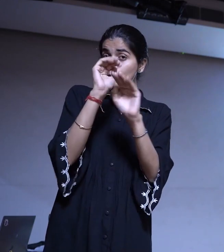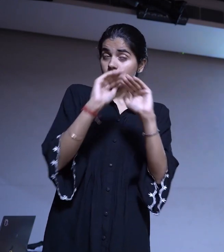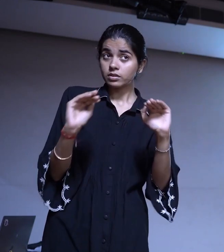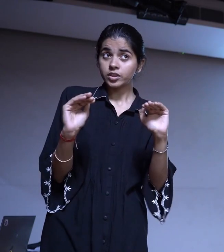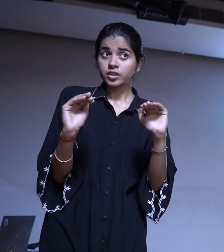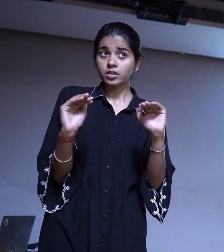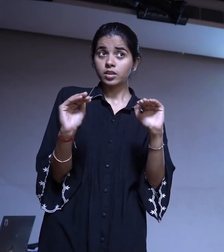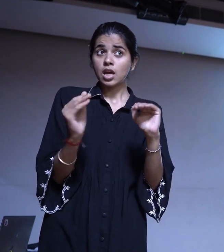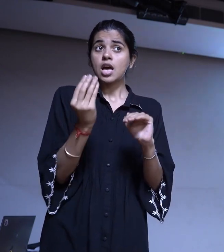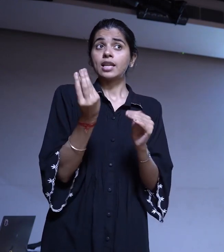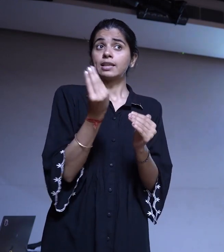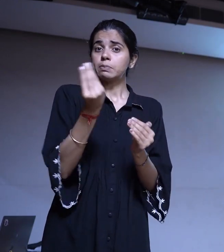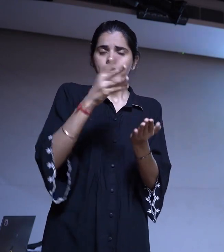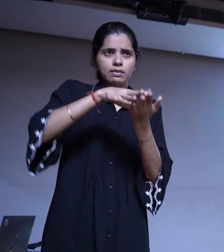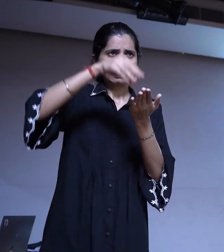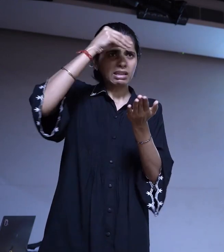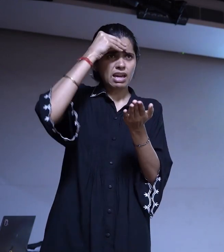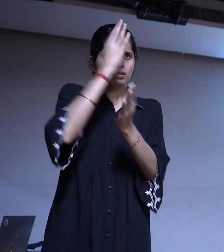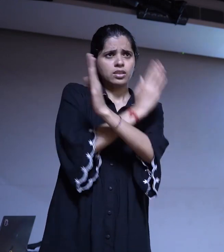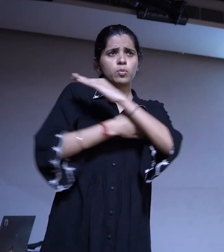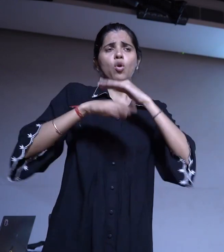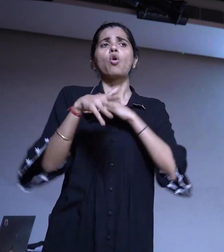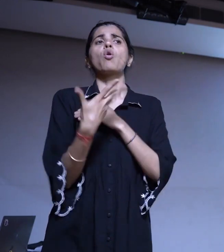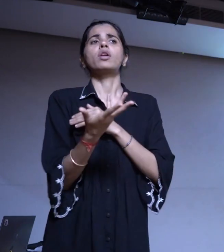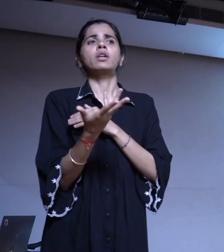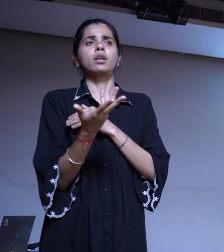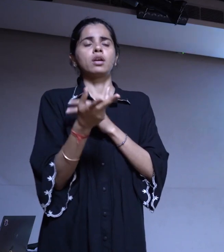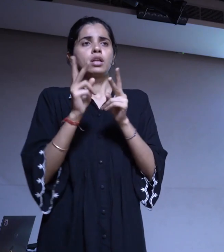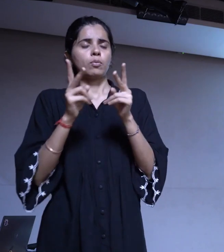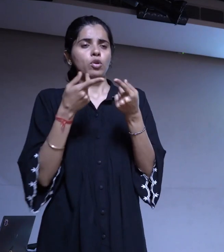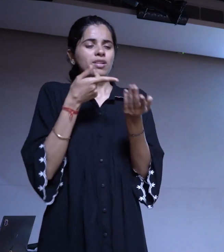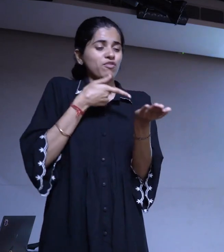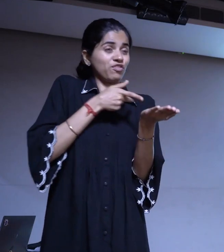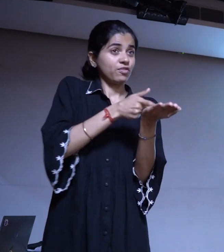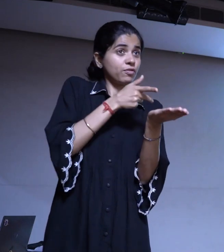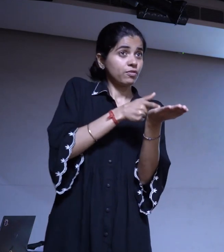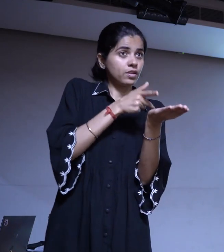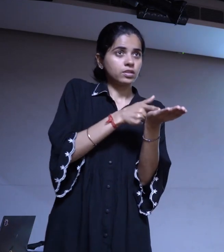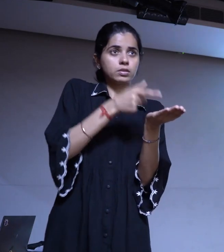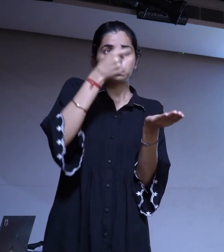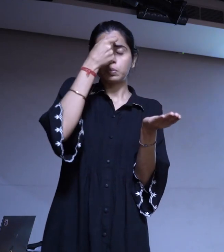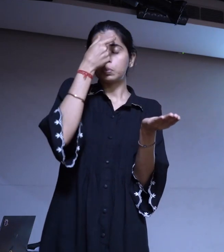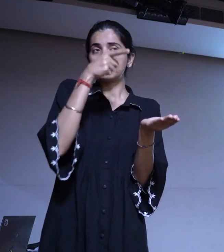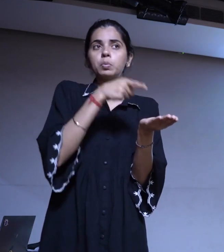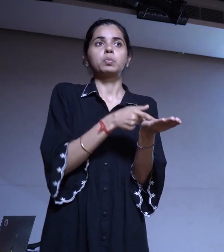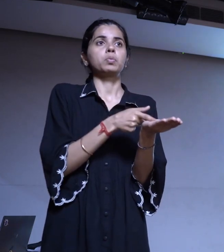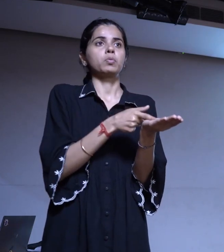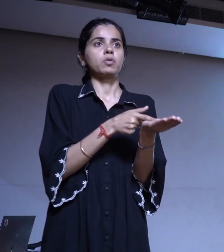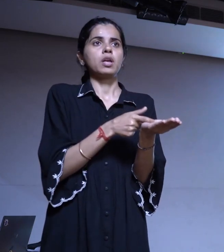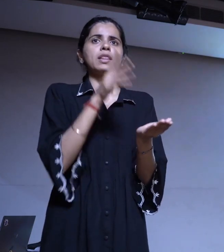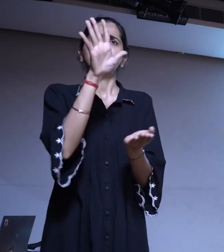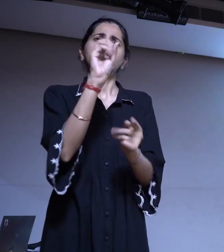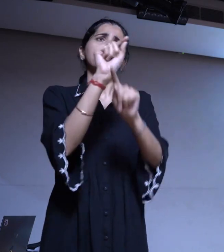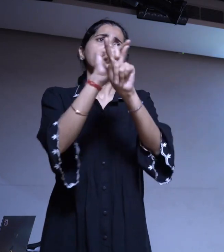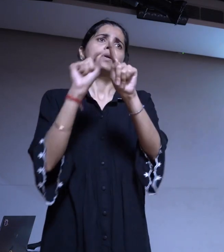child had a specific learning disability or not if you're doing this in a rural school maybe the average literacy score might be